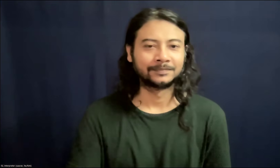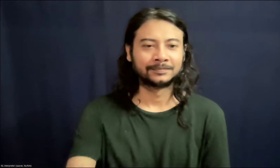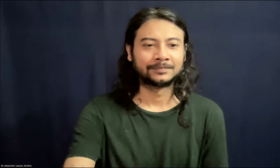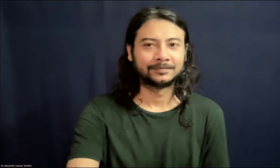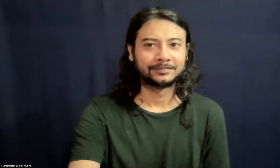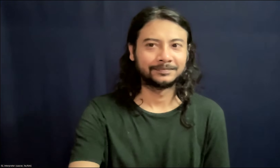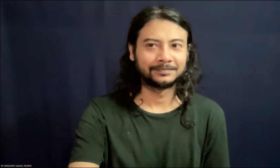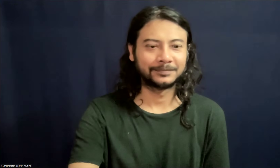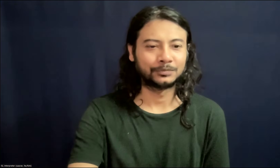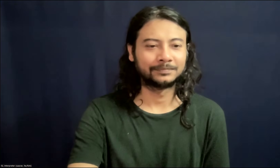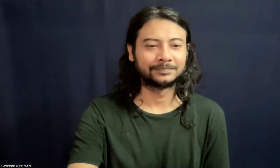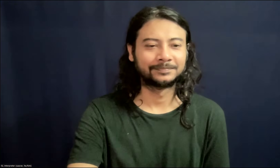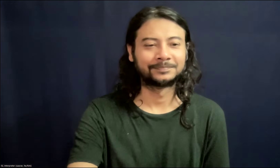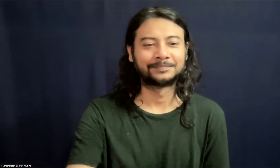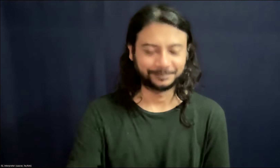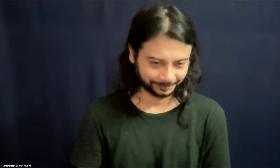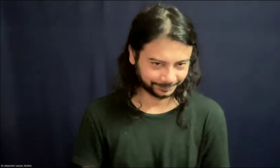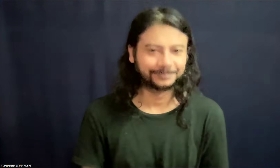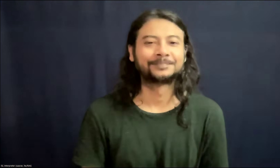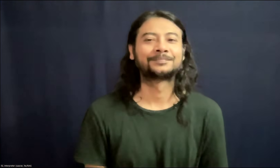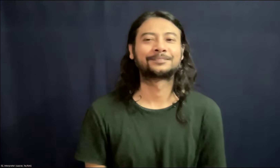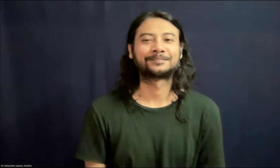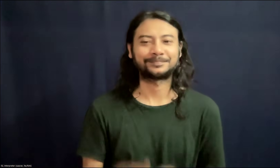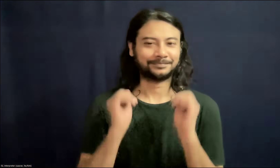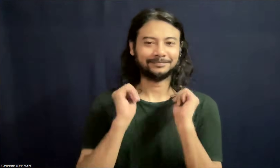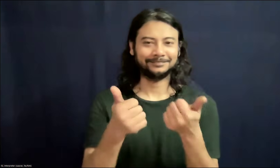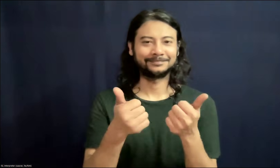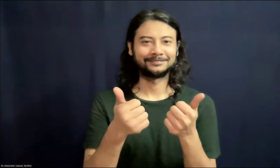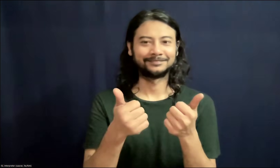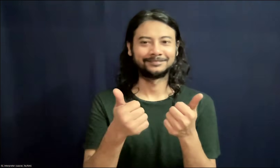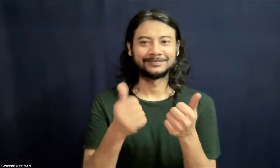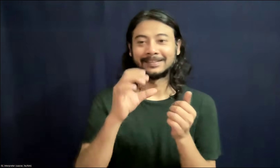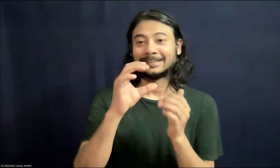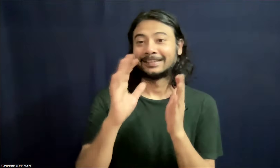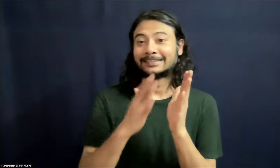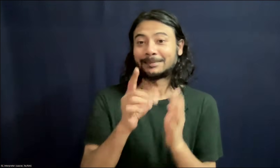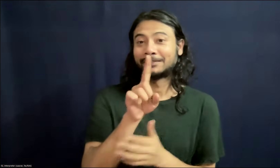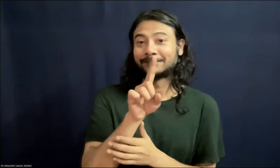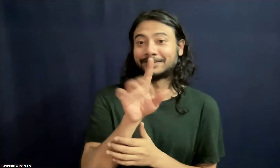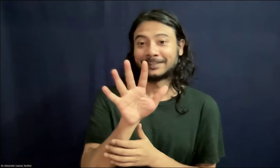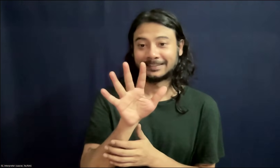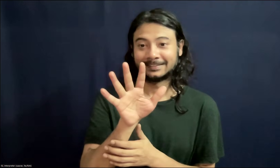All right. So that brings us to the end of chapter number 15.